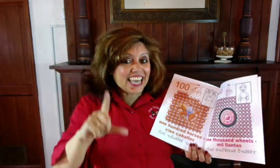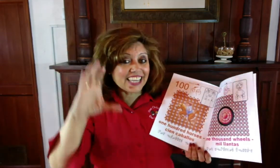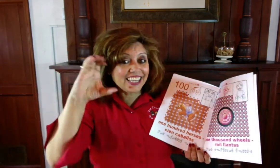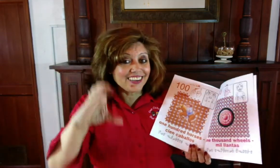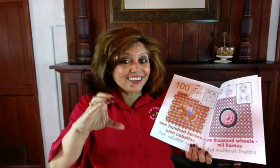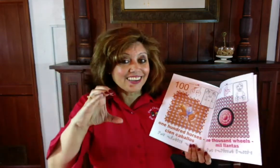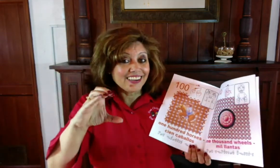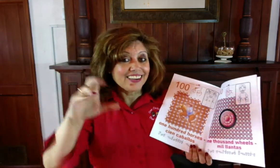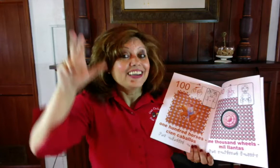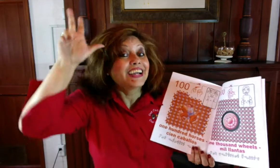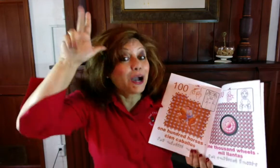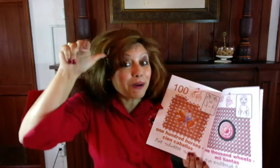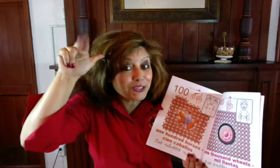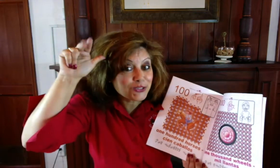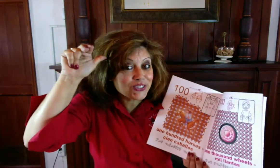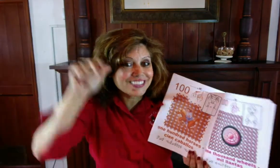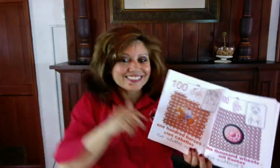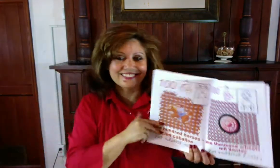100 caballos.